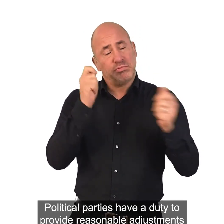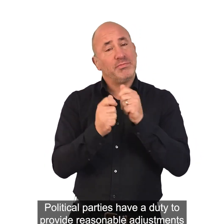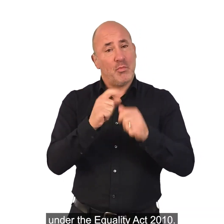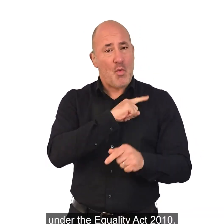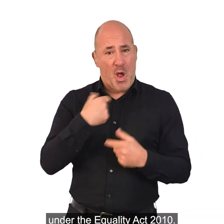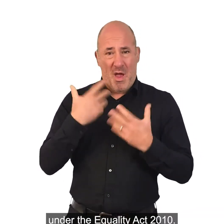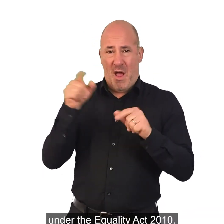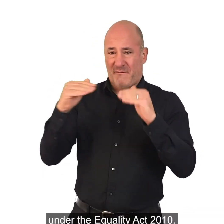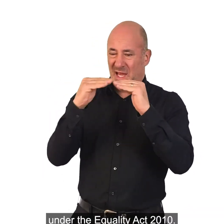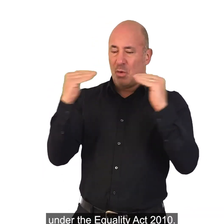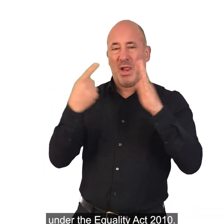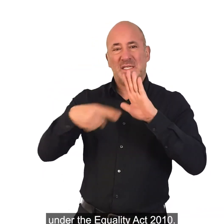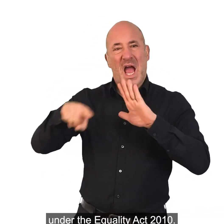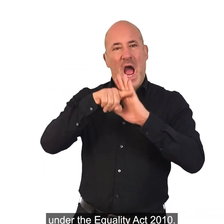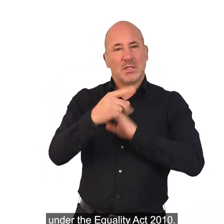under the Equality Act 2010.